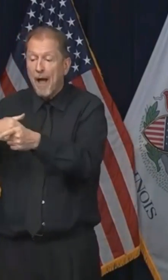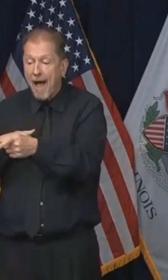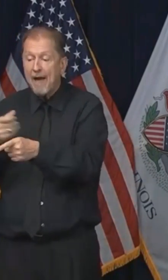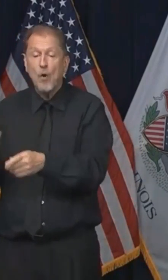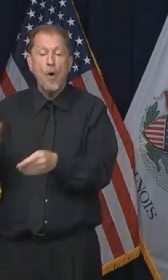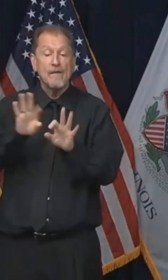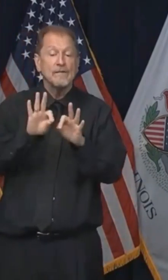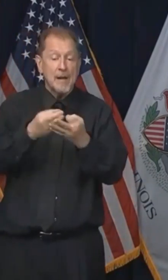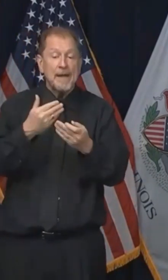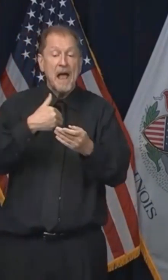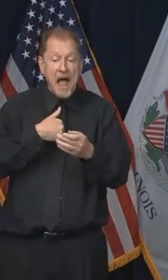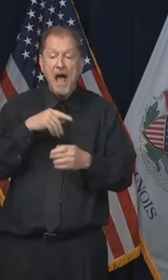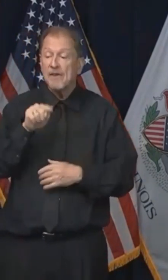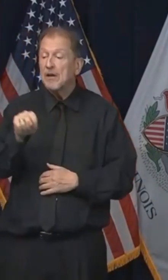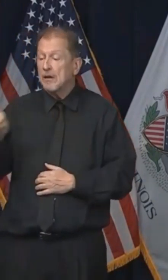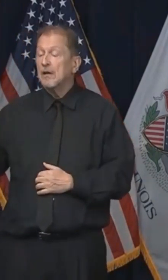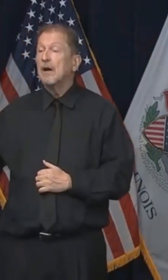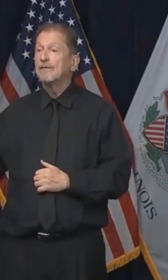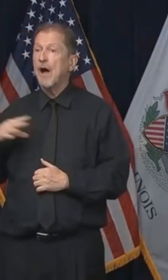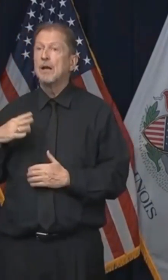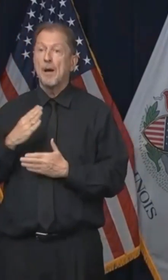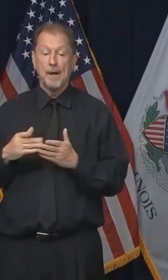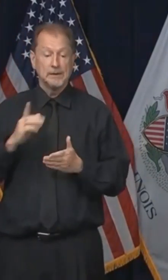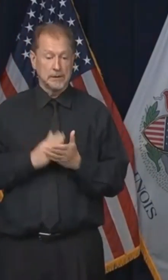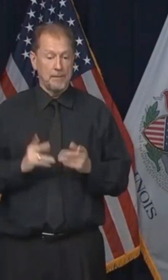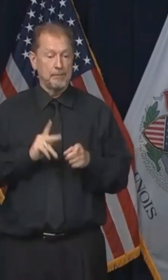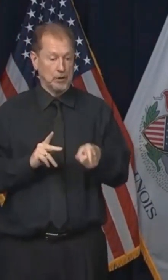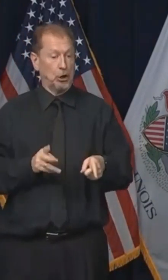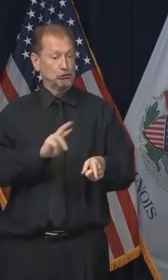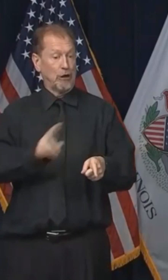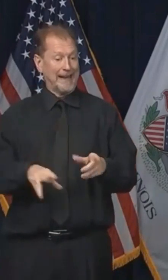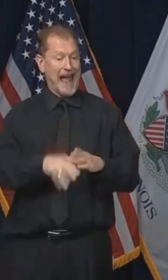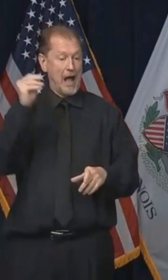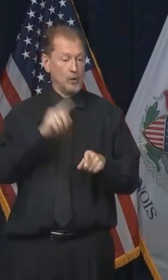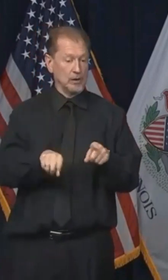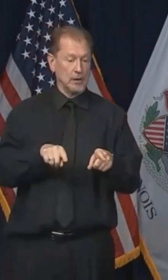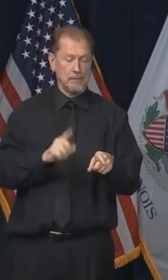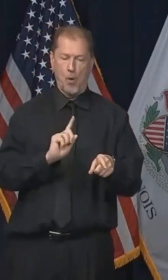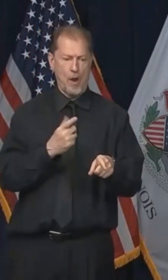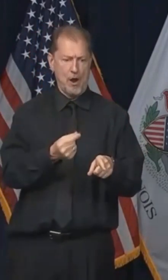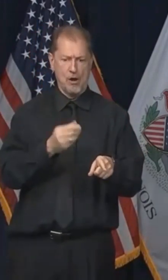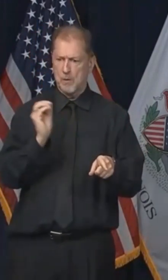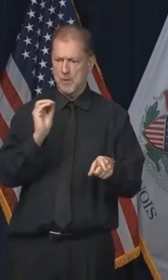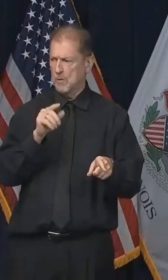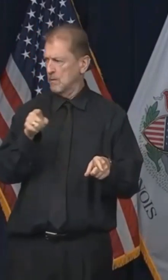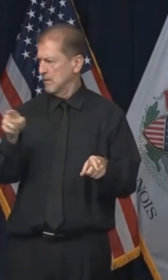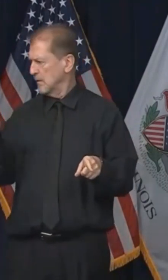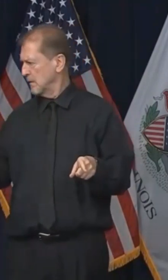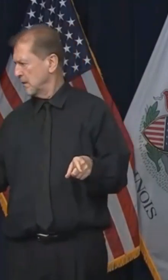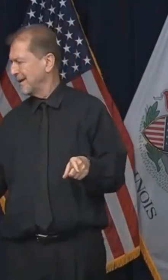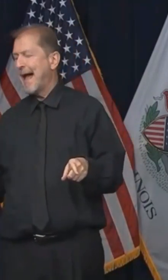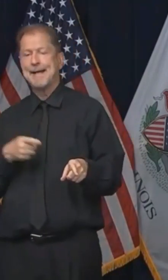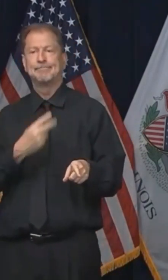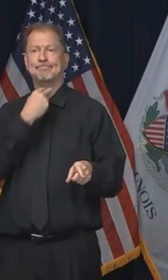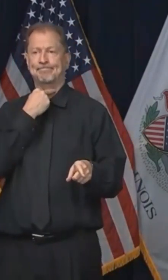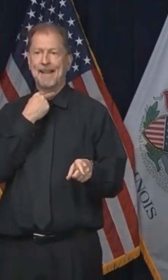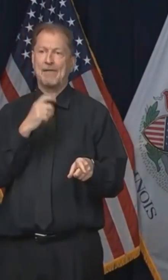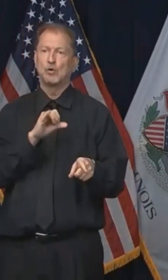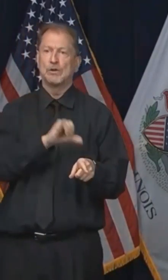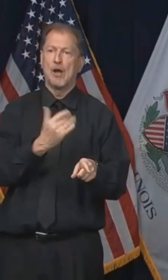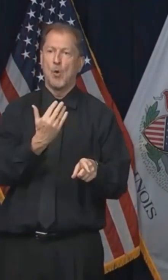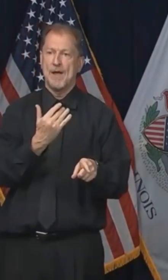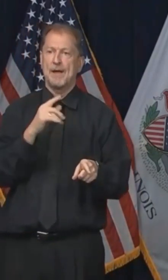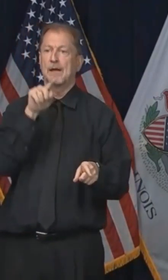met a certain criteria who did not have another place to go. So we've been doing, I think, a lot in this regard, and we continue to. I want you to know my